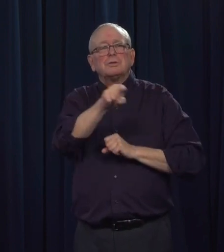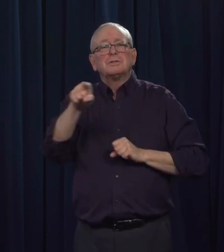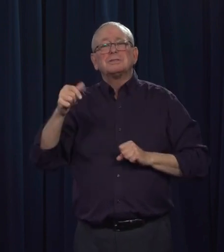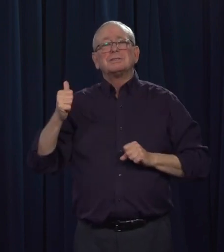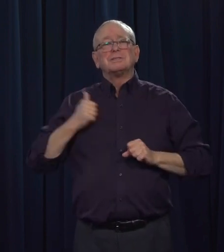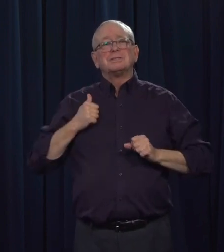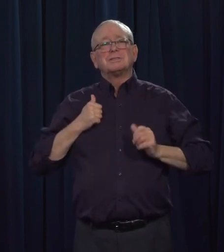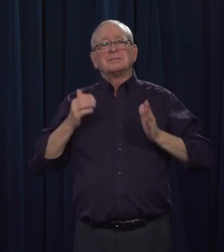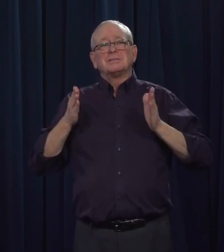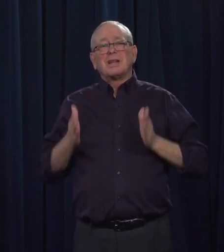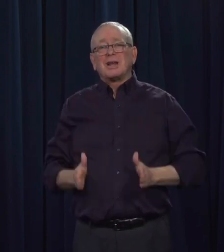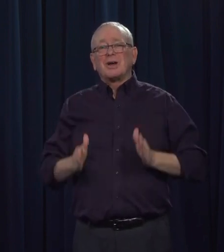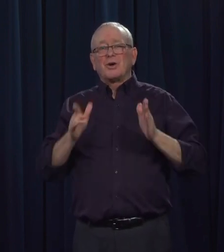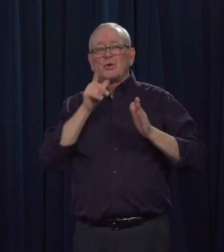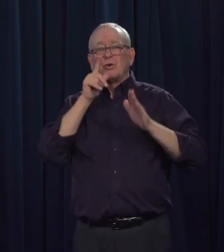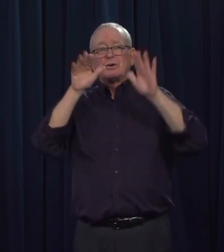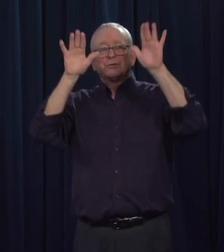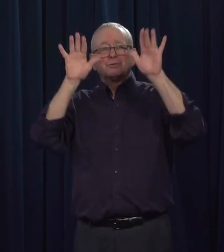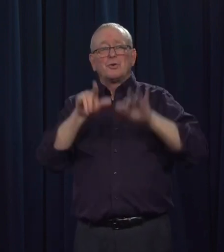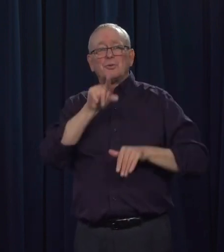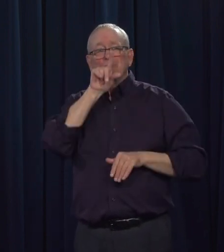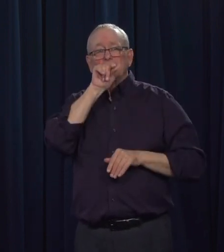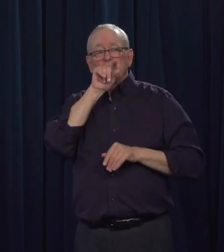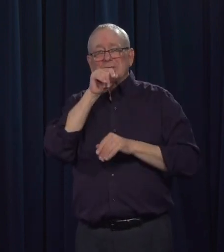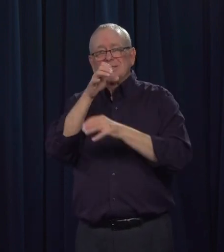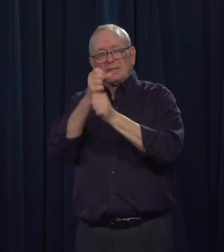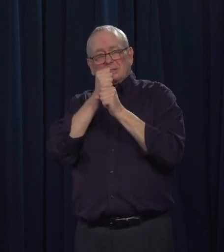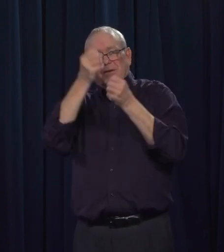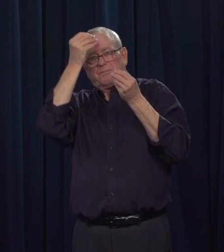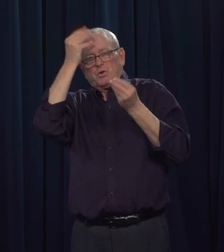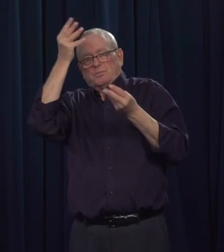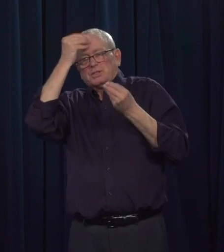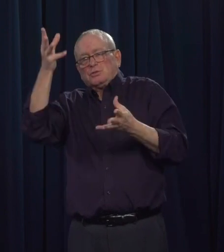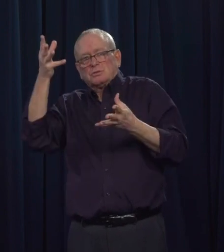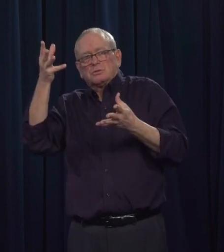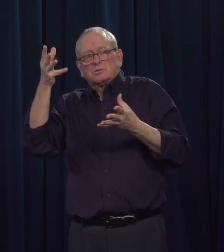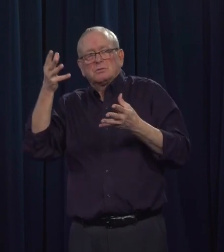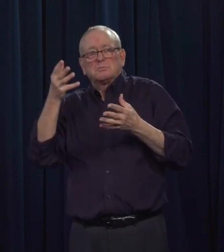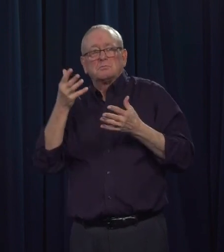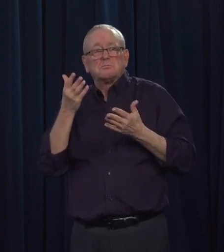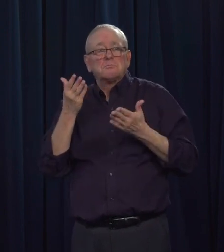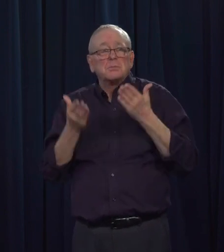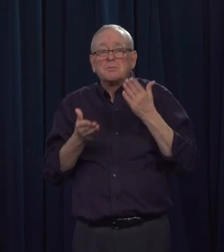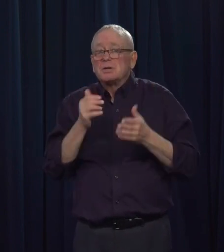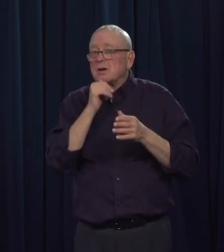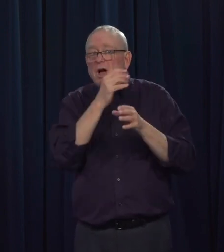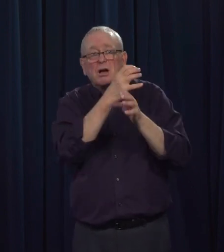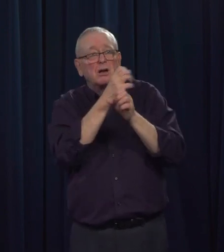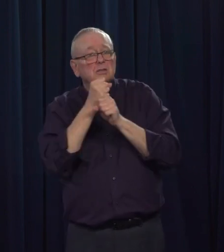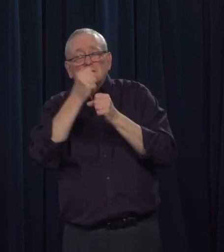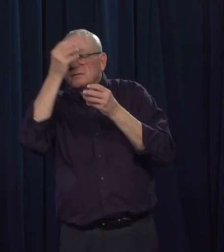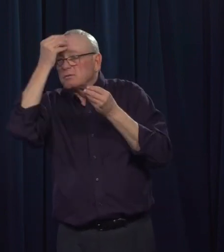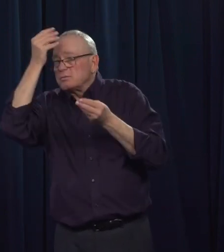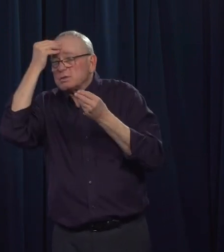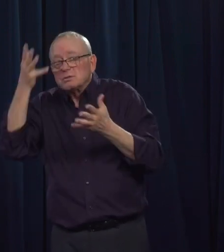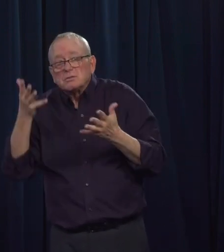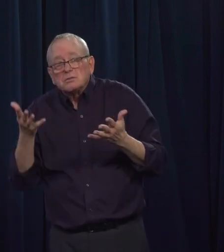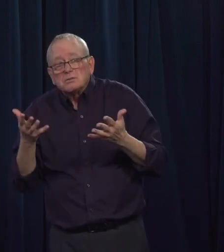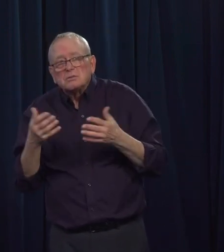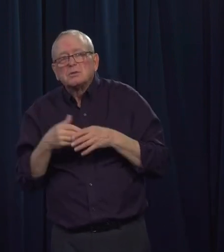that they will have received the message. So part of it may be awareness. We are working with the federal government to ensure that border